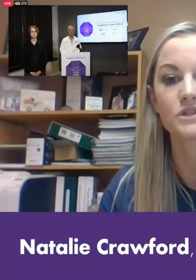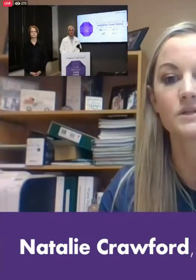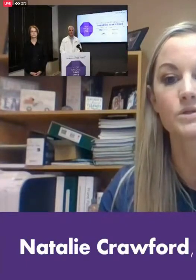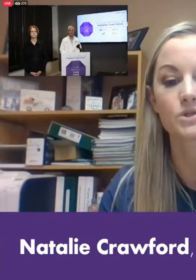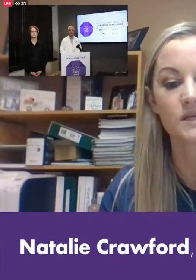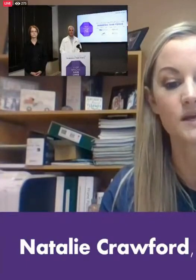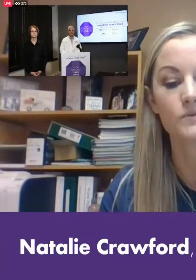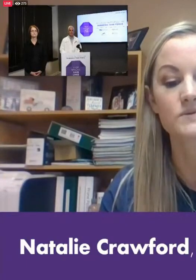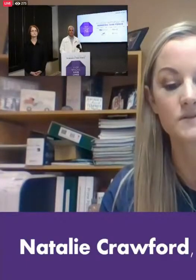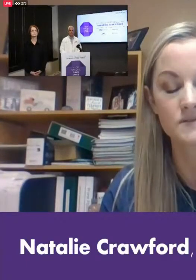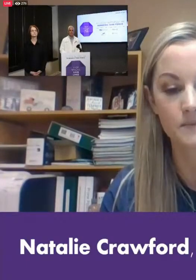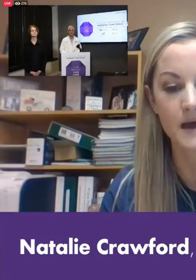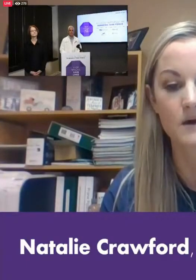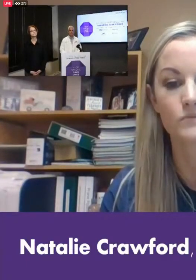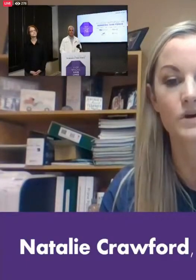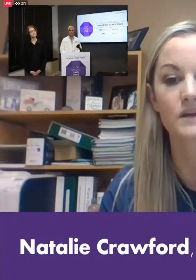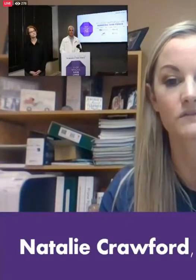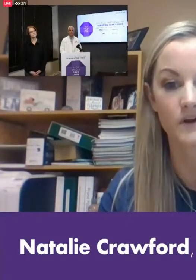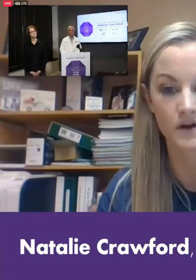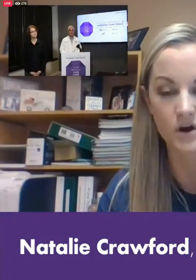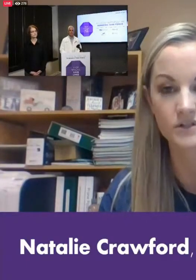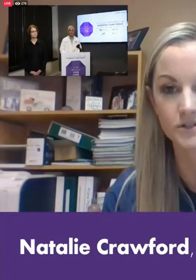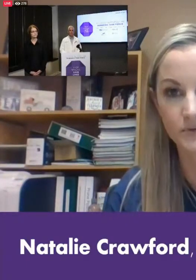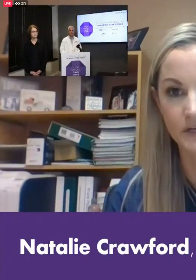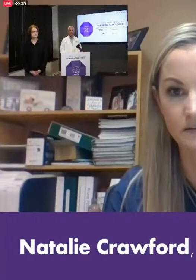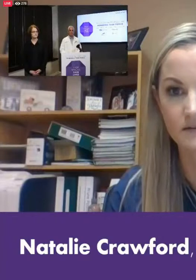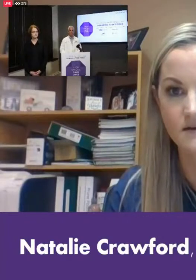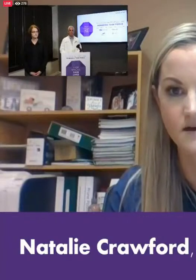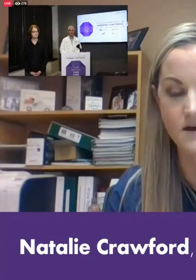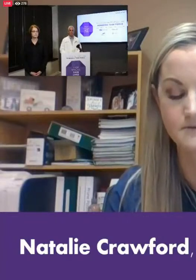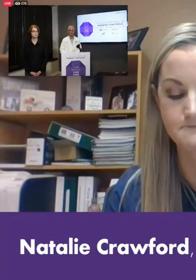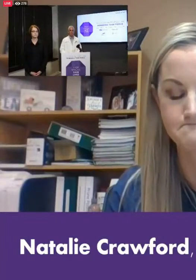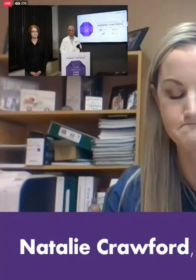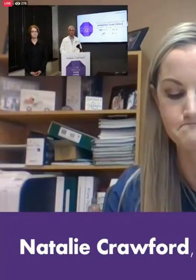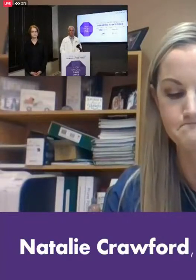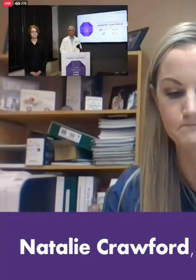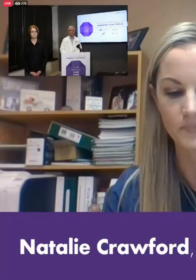And she was on CPAP, working very hard to breathe.